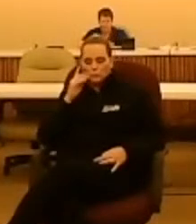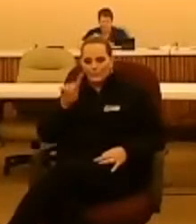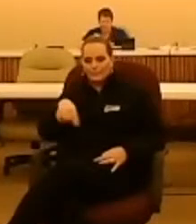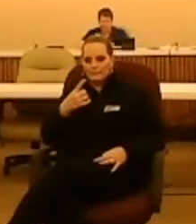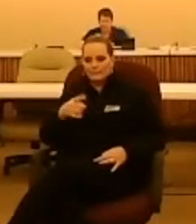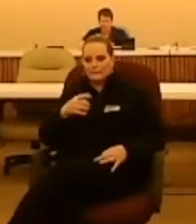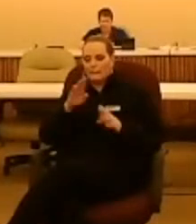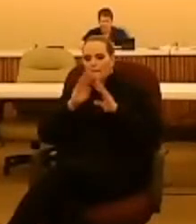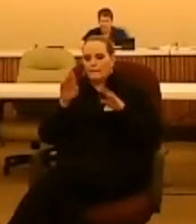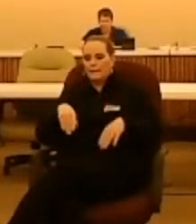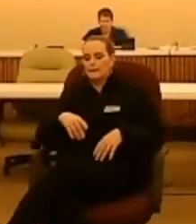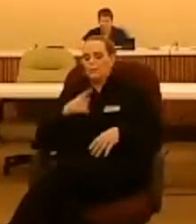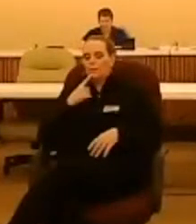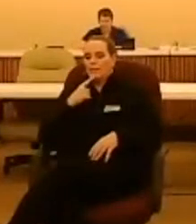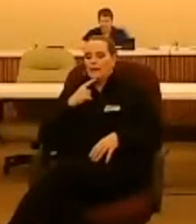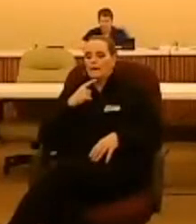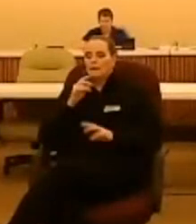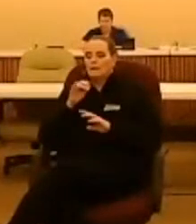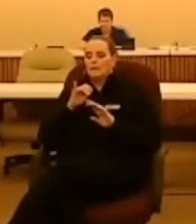firewall,